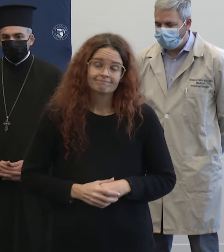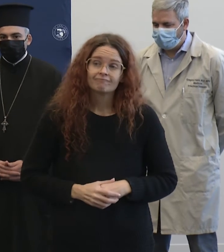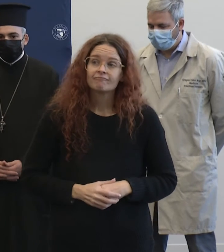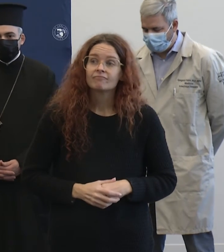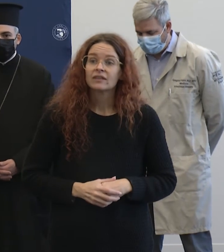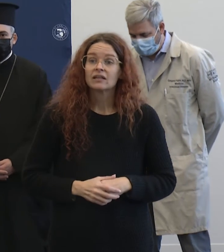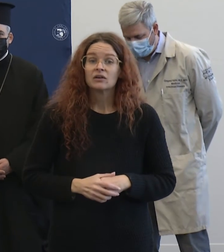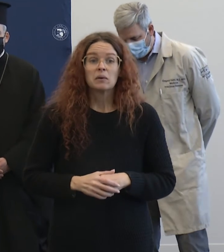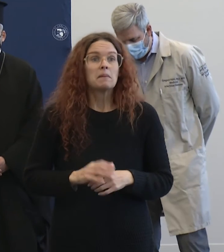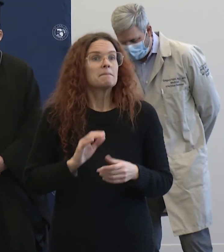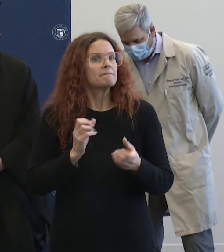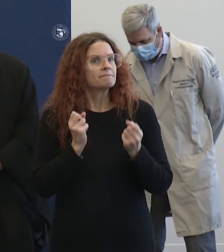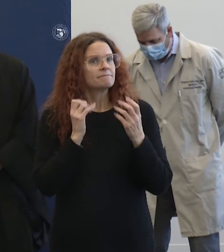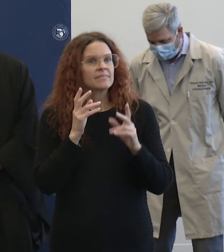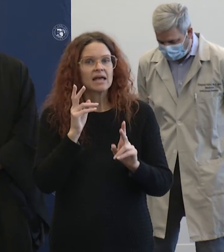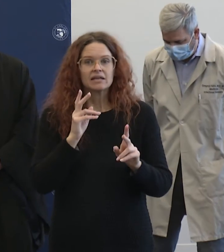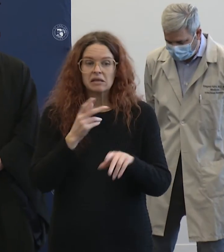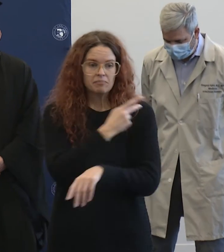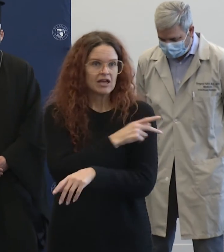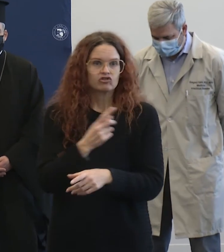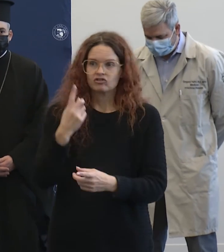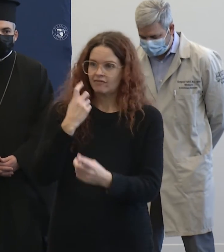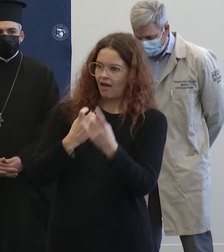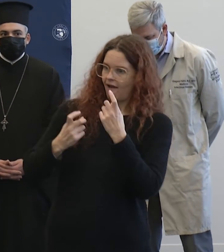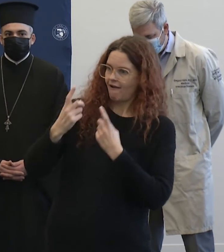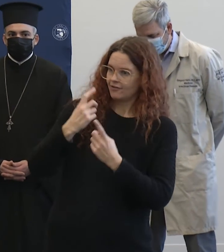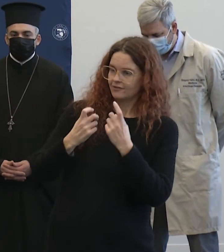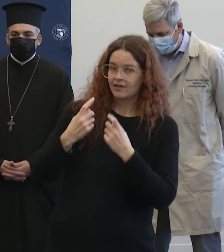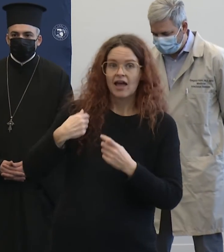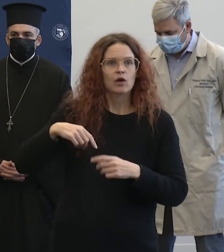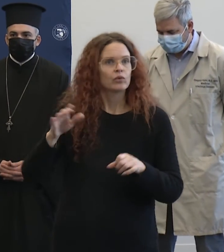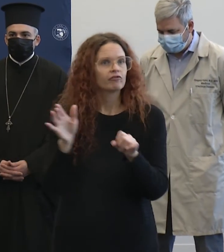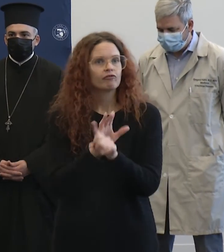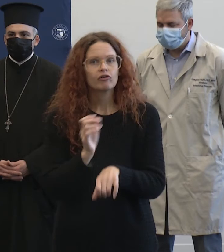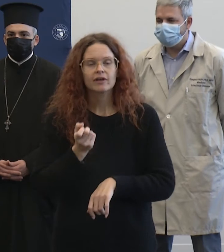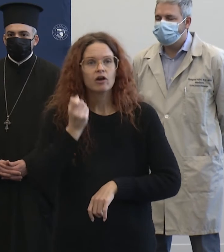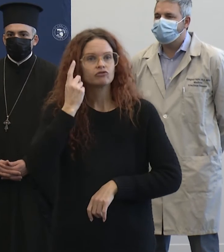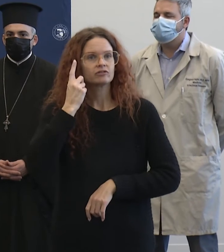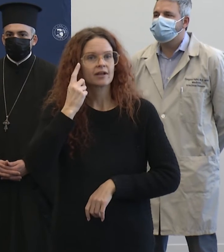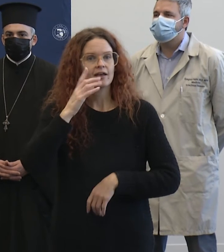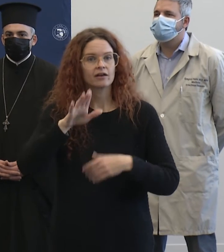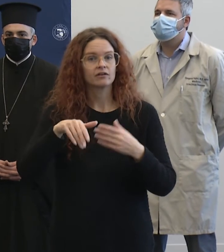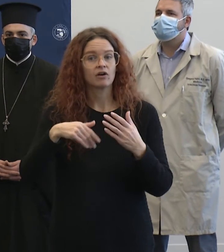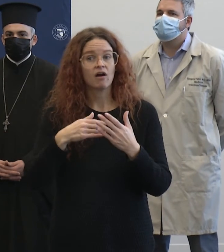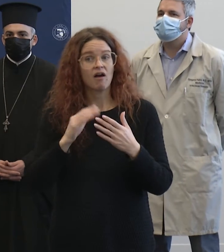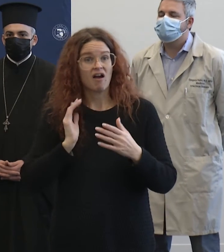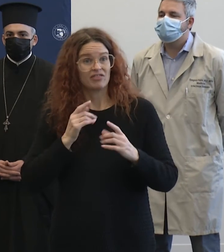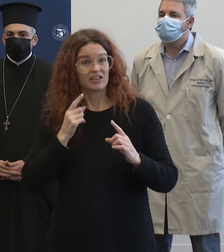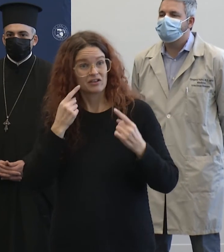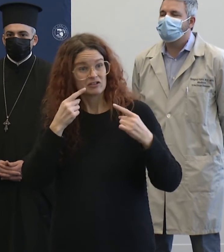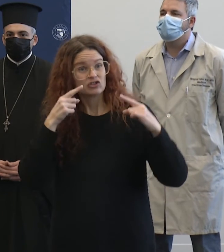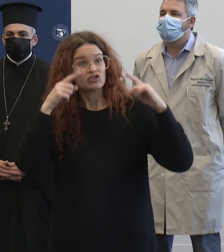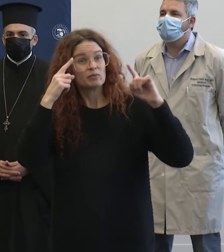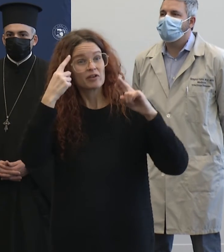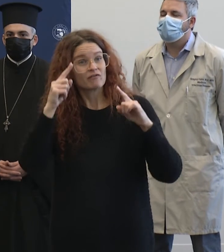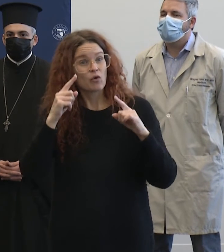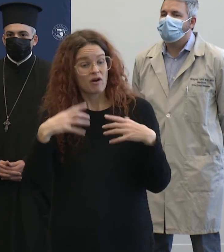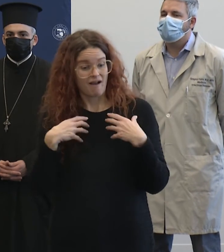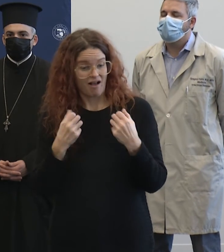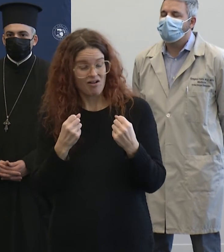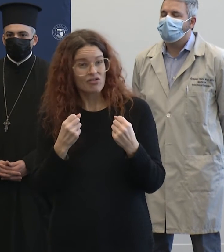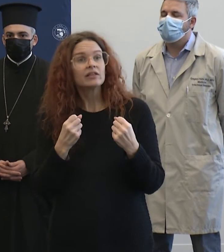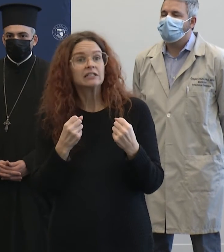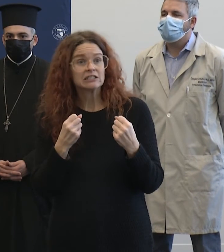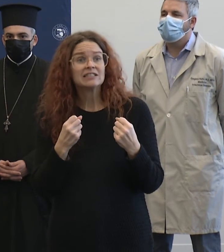had many questions that were asked by our patients, and we fully understand that the achievement of health is a community